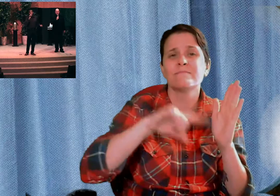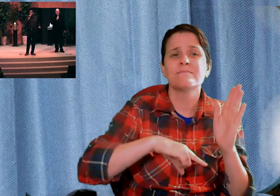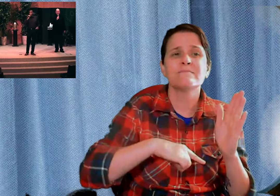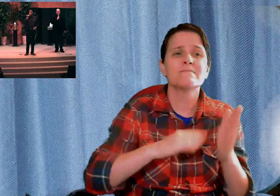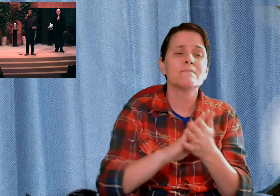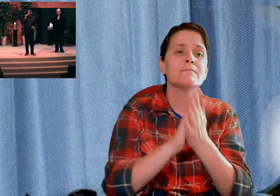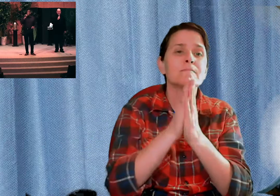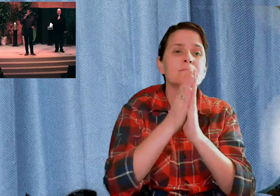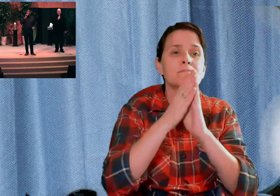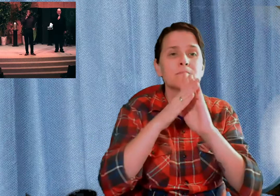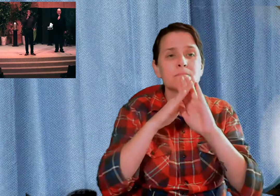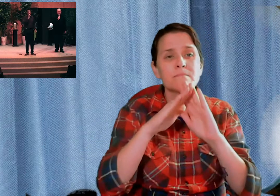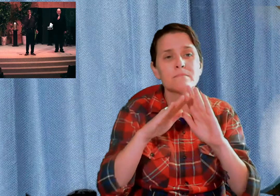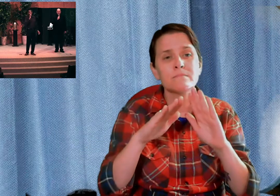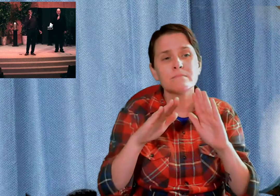Be still.